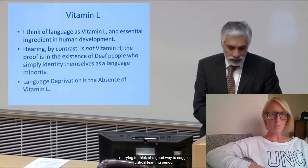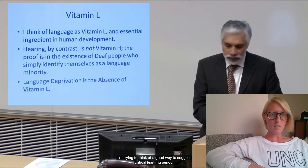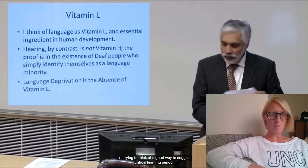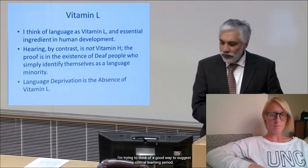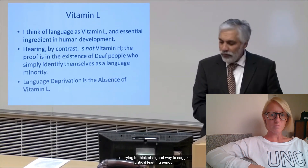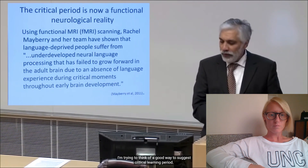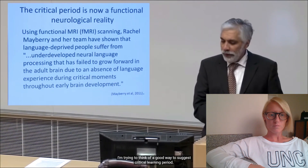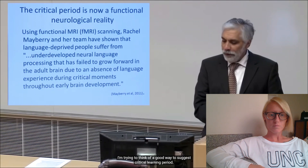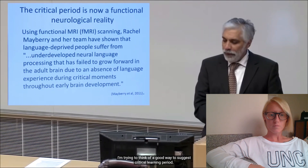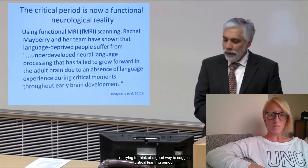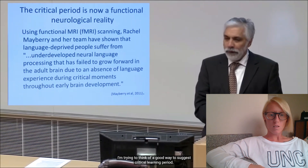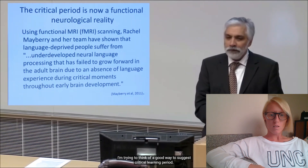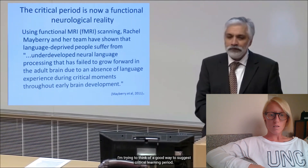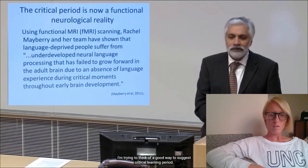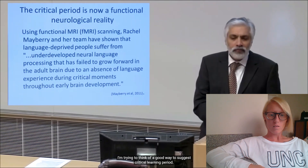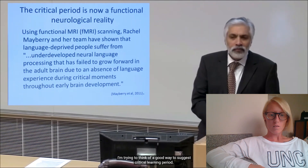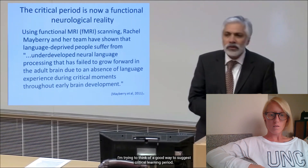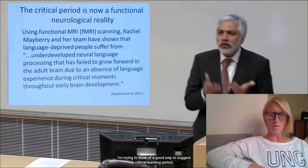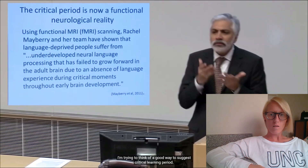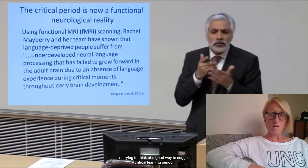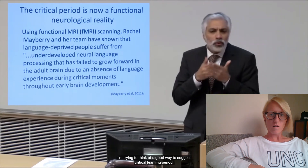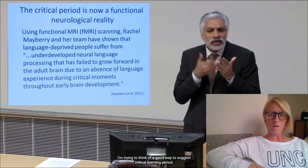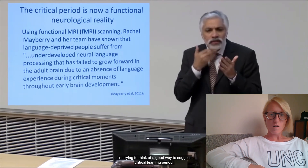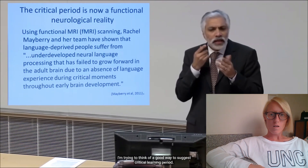Next slide, please.